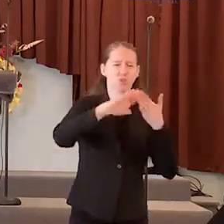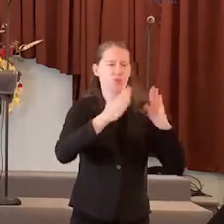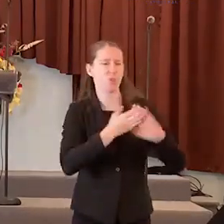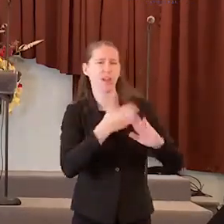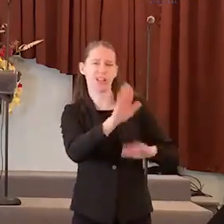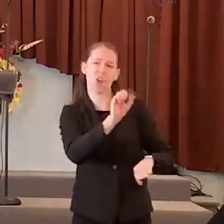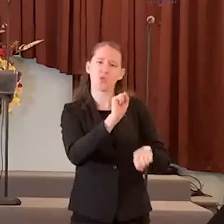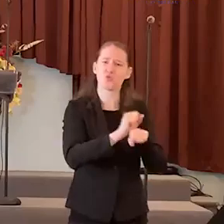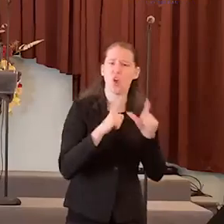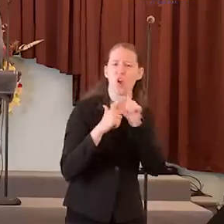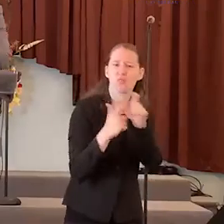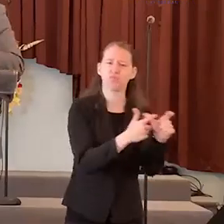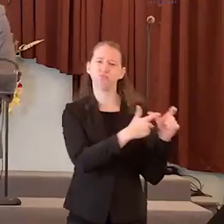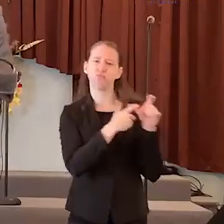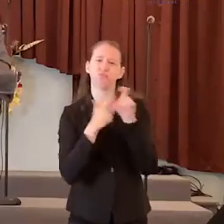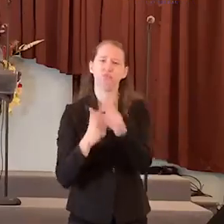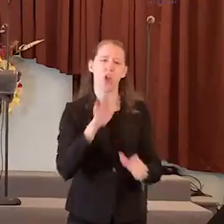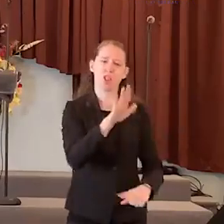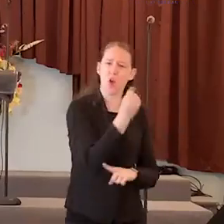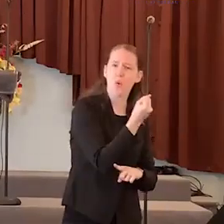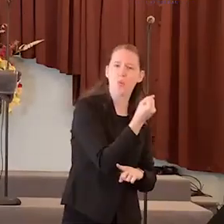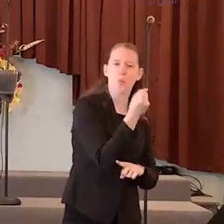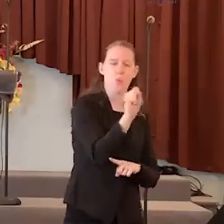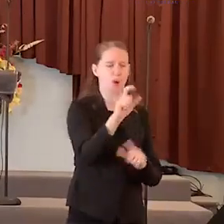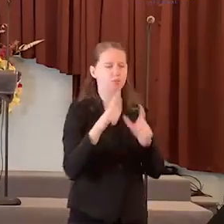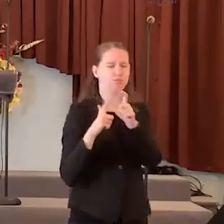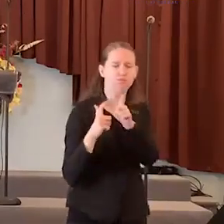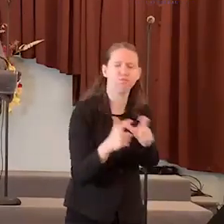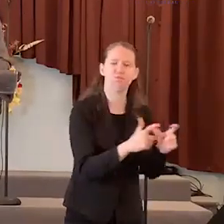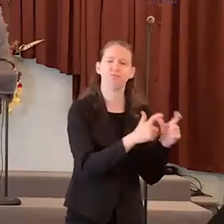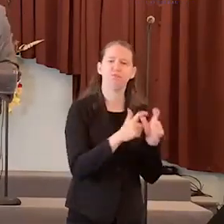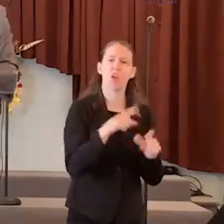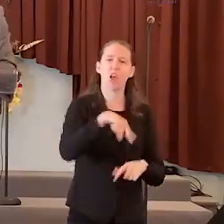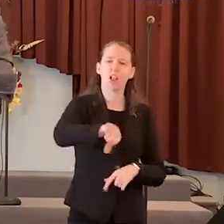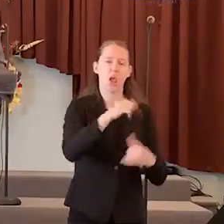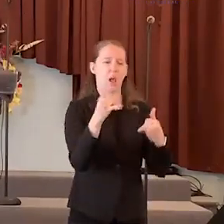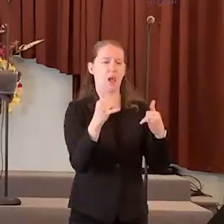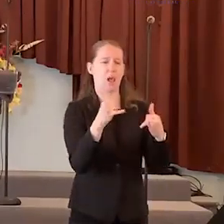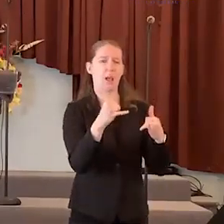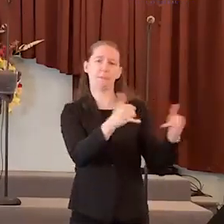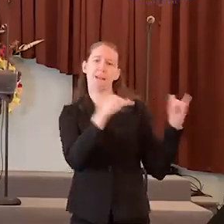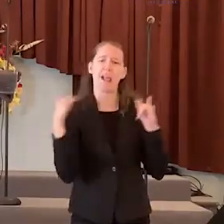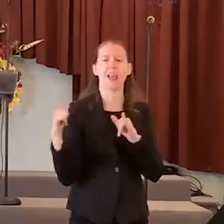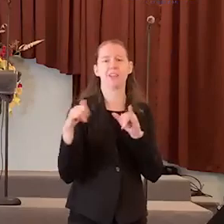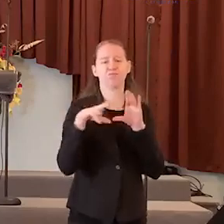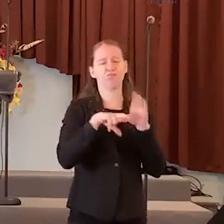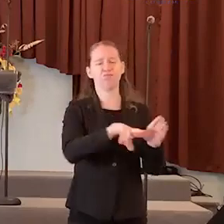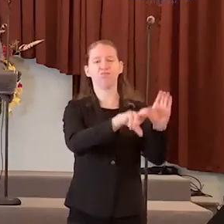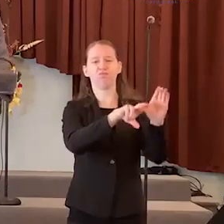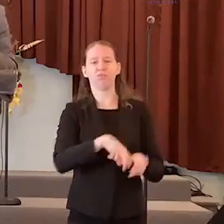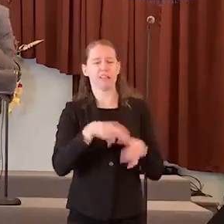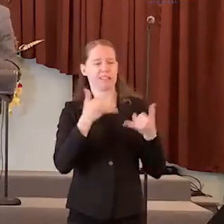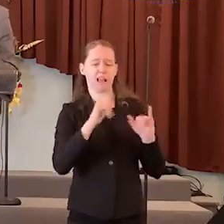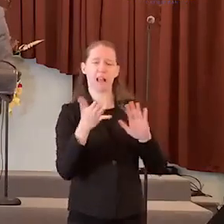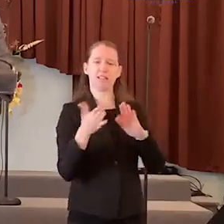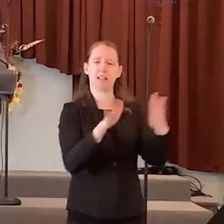while jogging, dying while protesting, and dying while playing on the playground. If